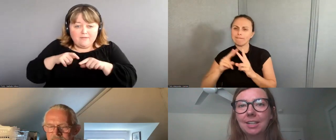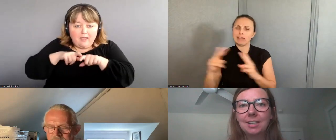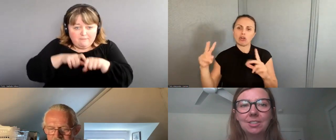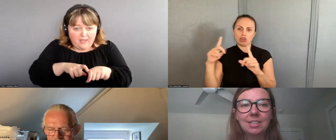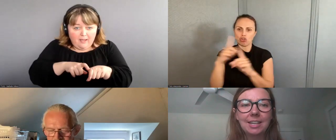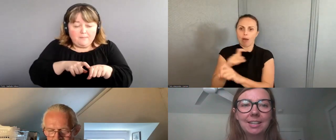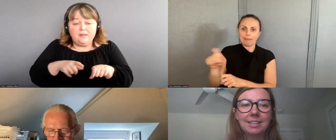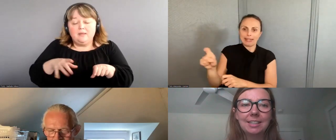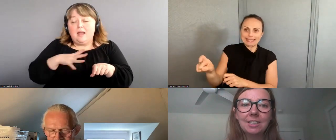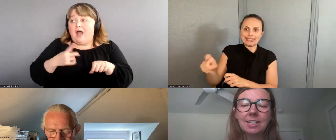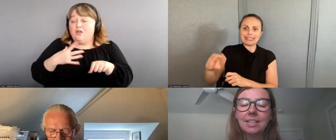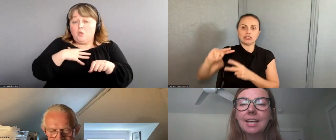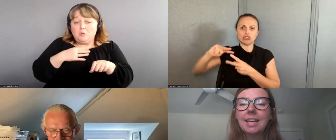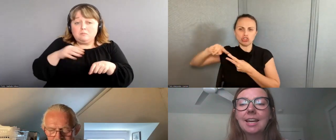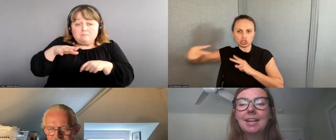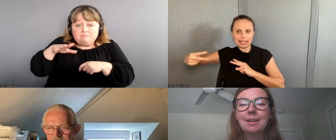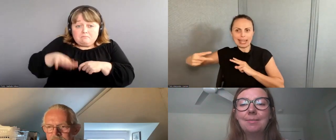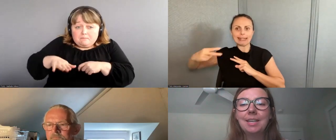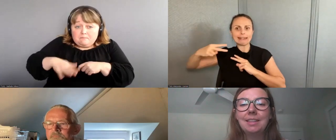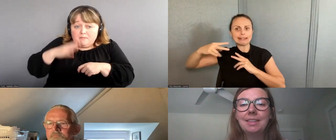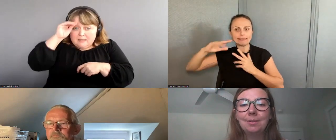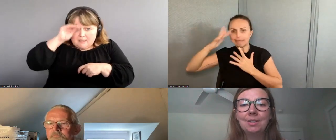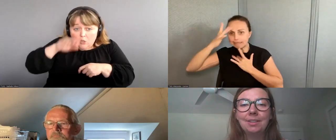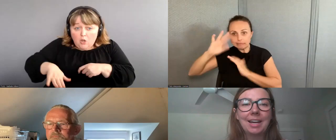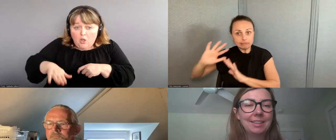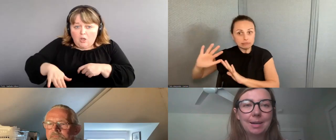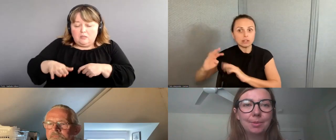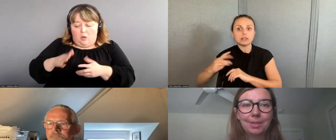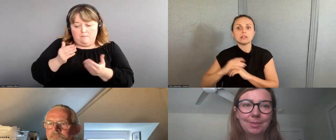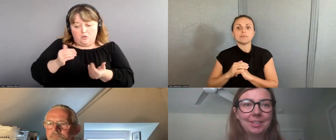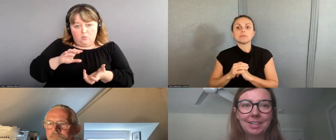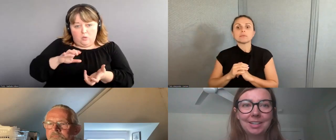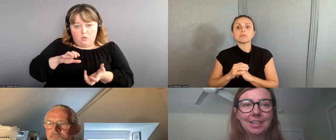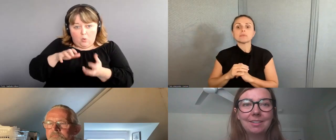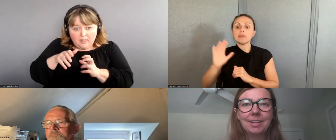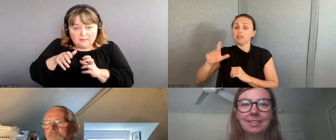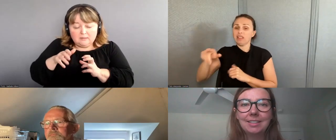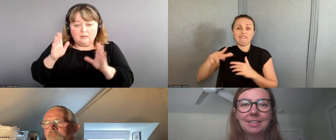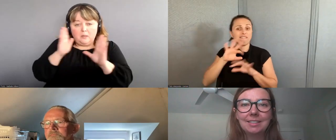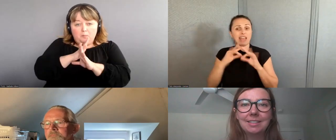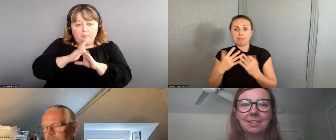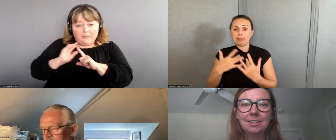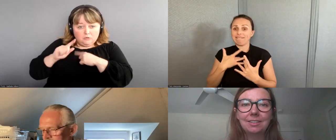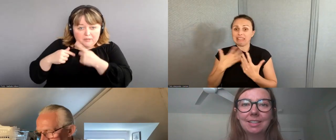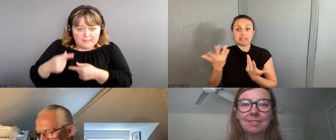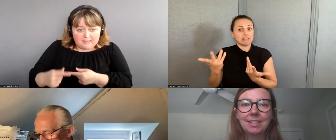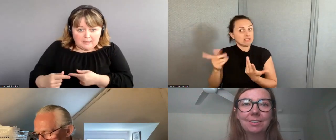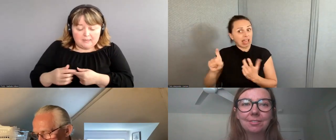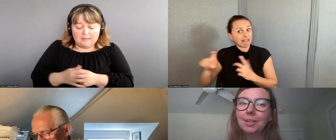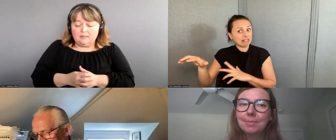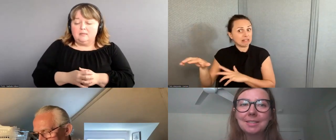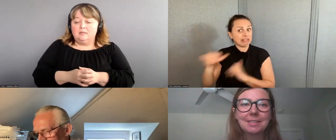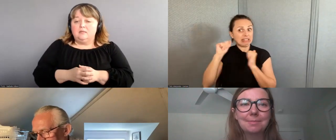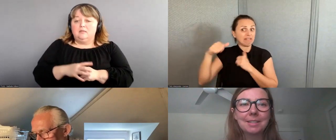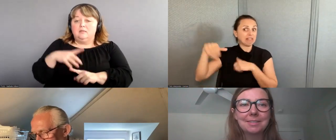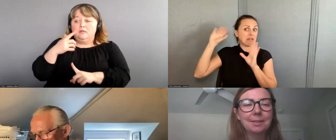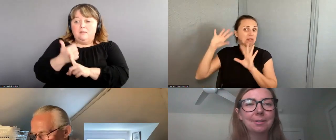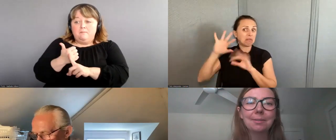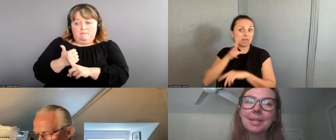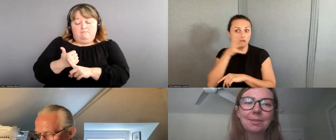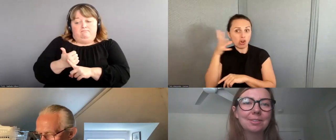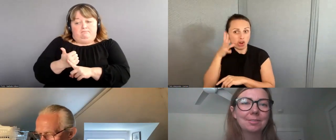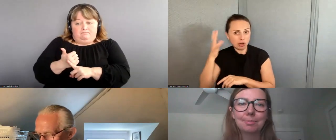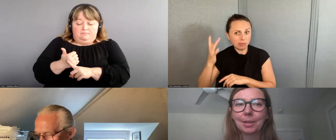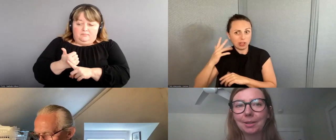a rare genetic condition. And they were at that point where they kind of had to consider leaving their farm business because they're